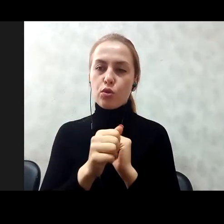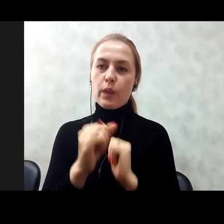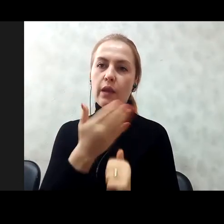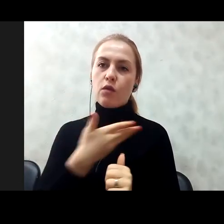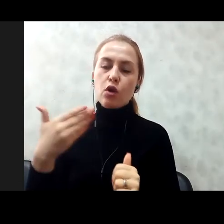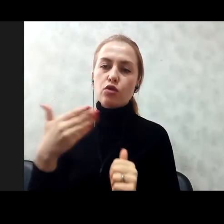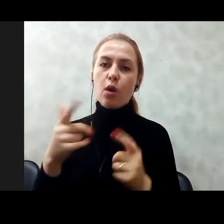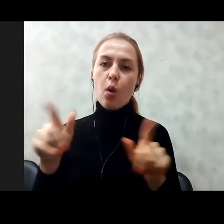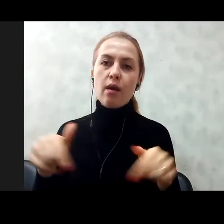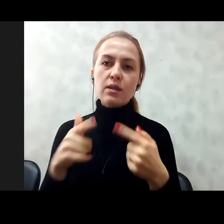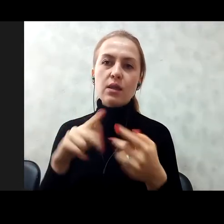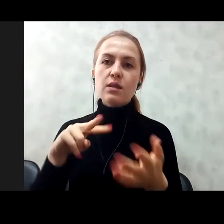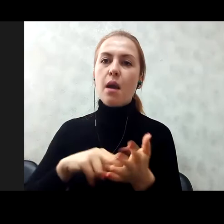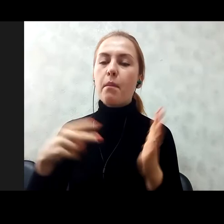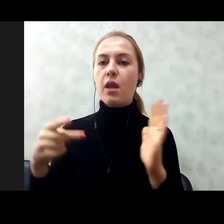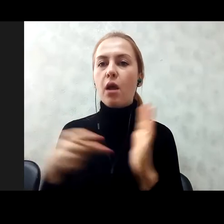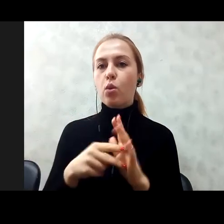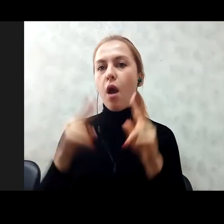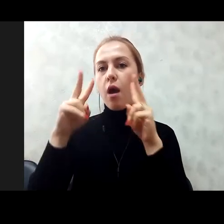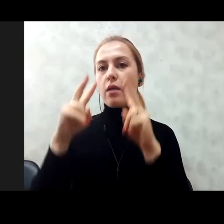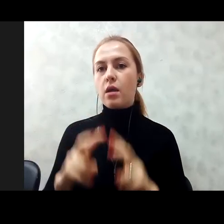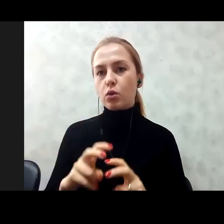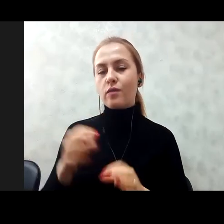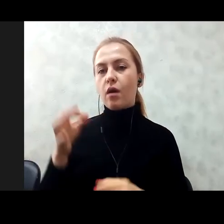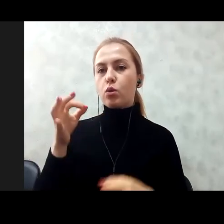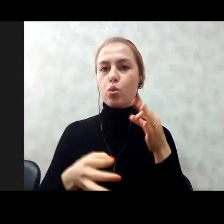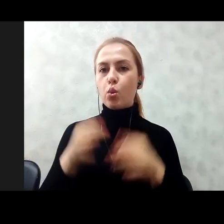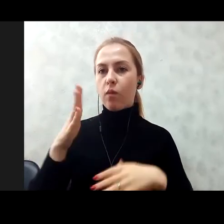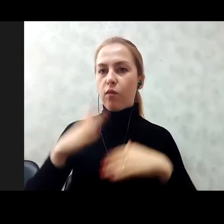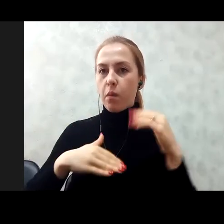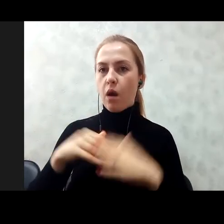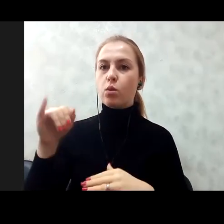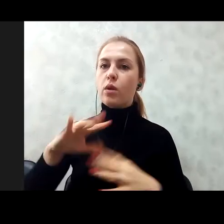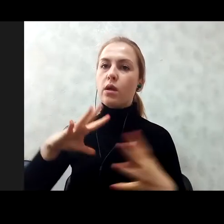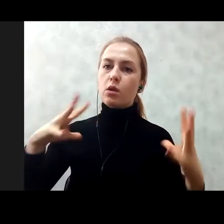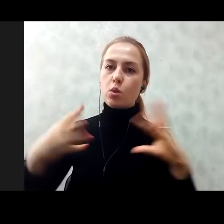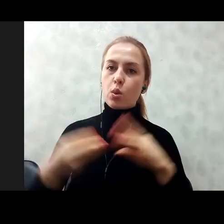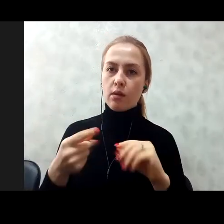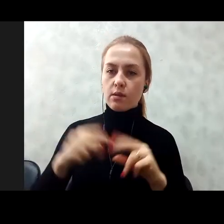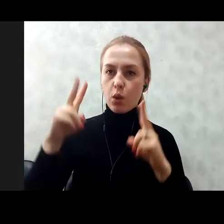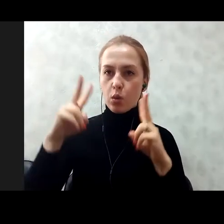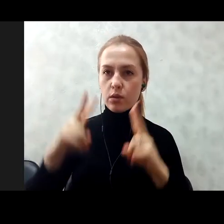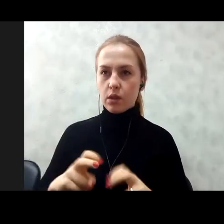information on each of those violations or irregularities, and we are planning now to